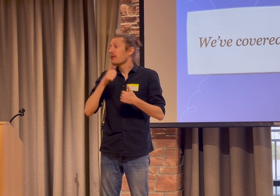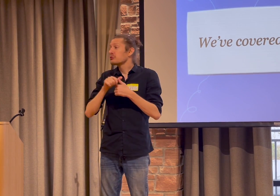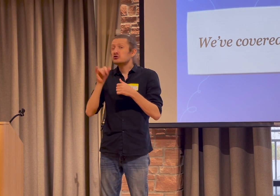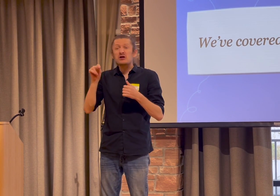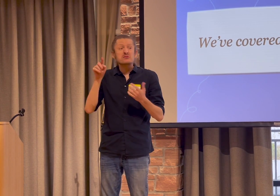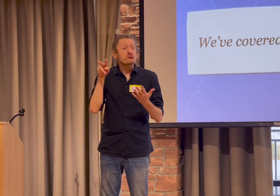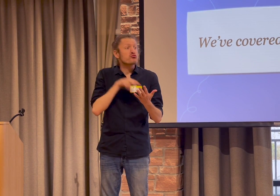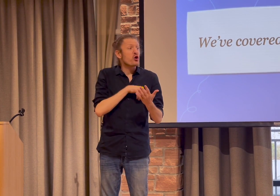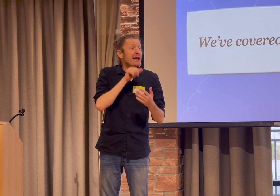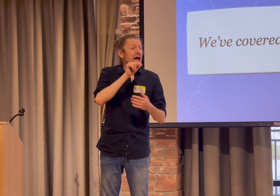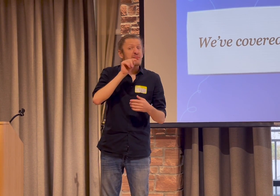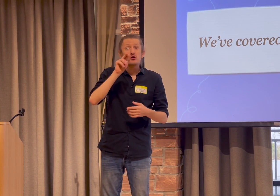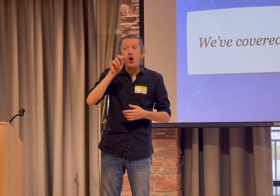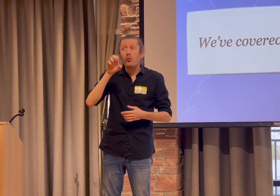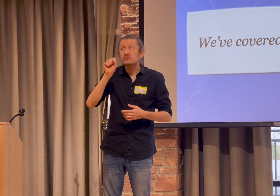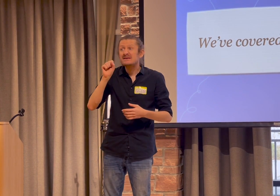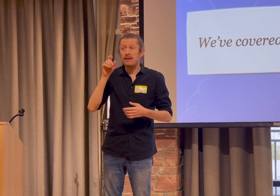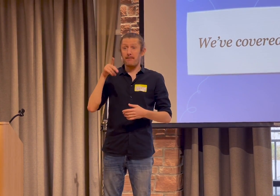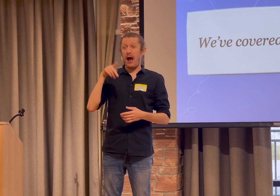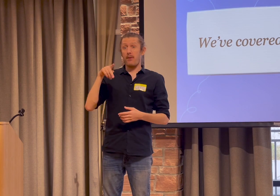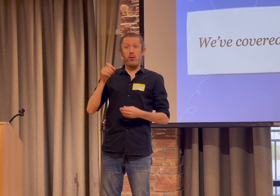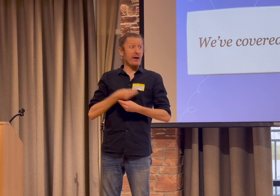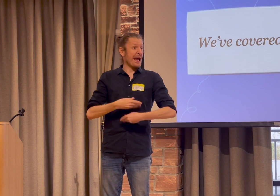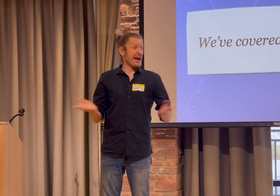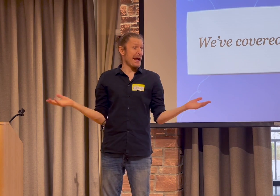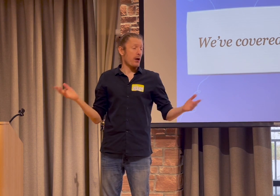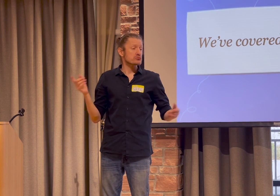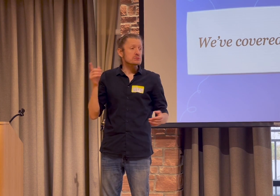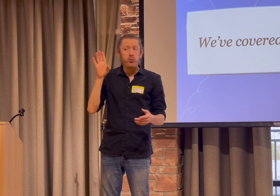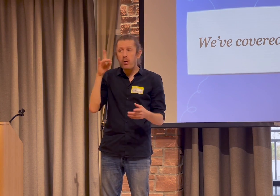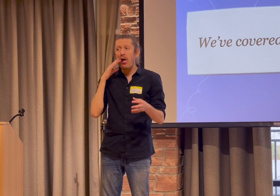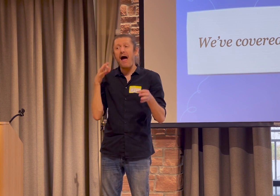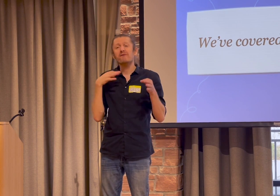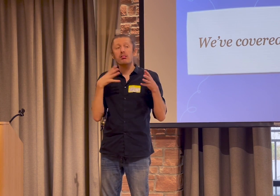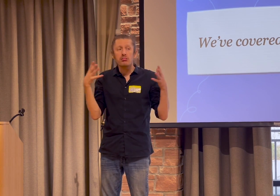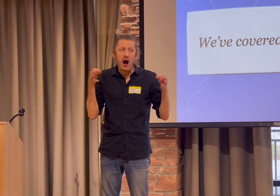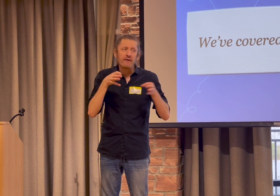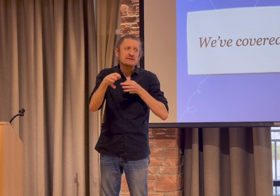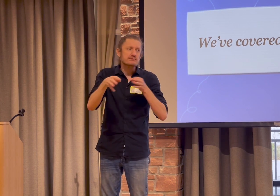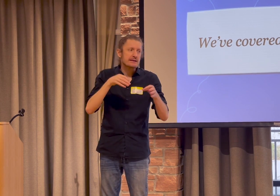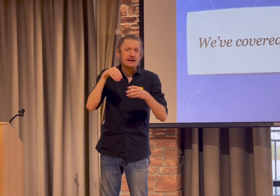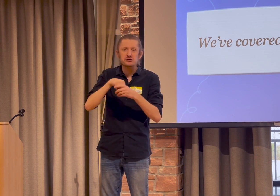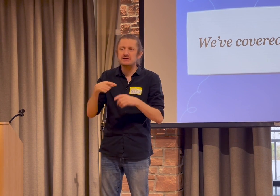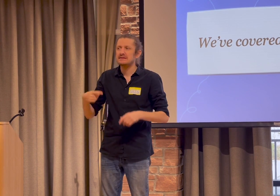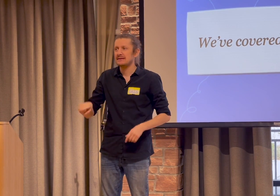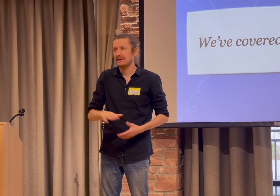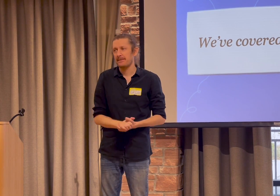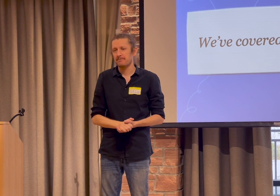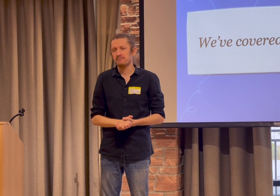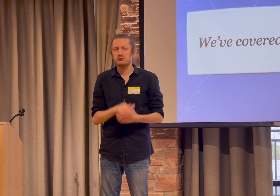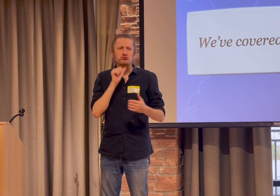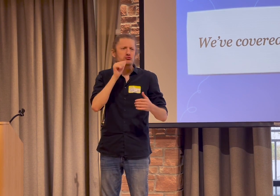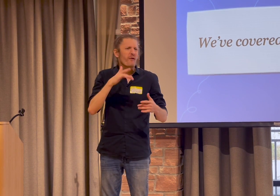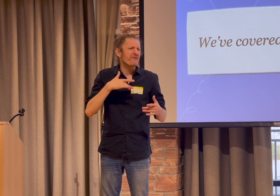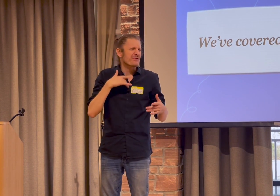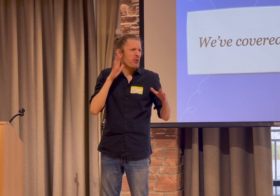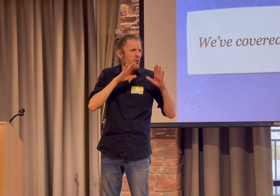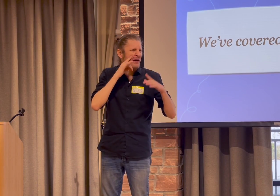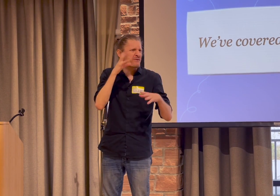and experiences that I would love to share that I was not able to put in the slides. But if you read the PowerPoint notes that I will hand